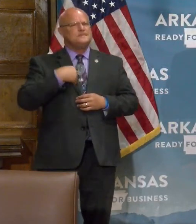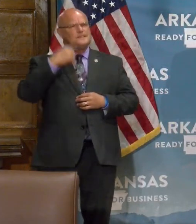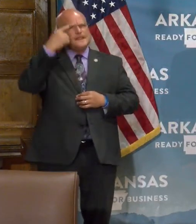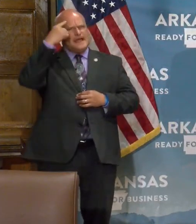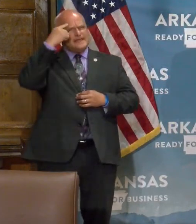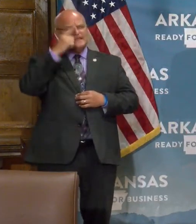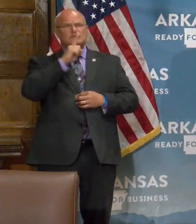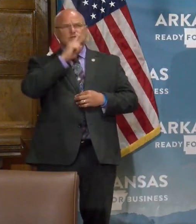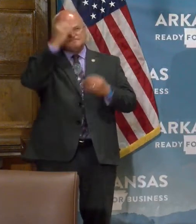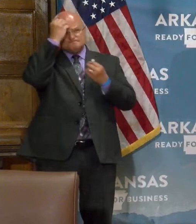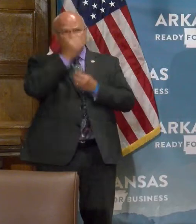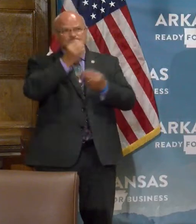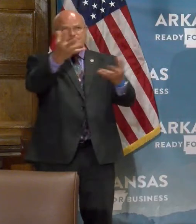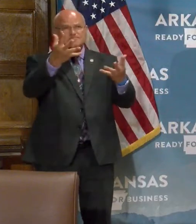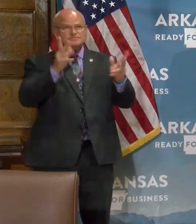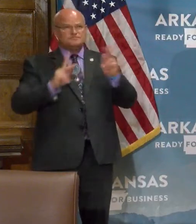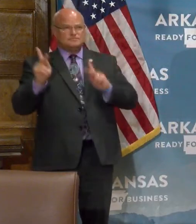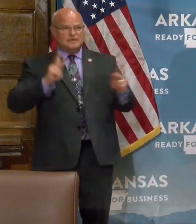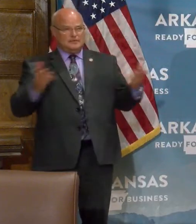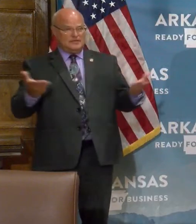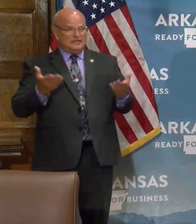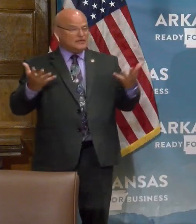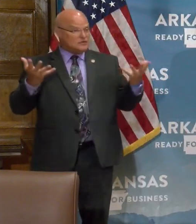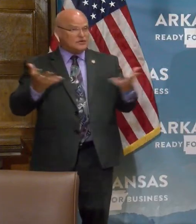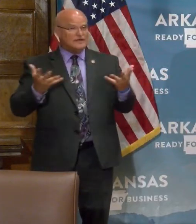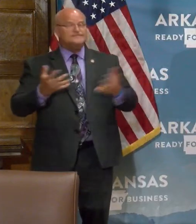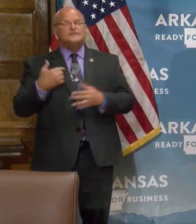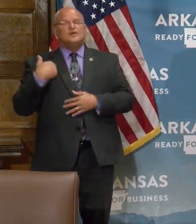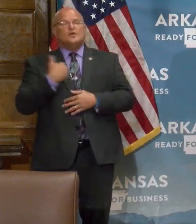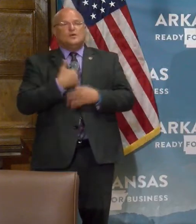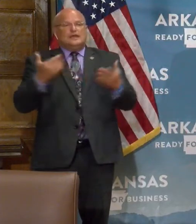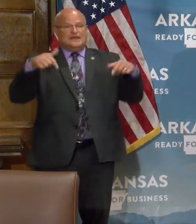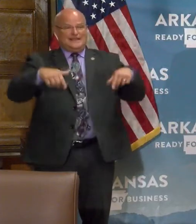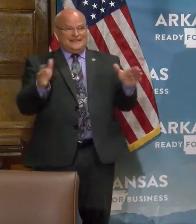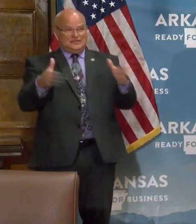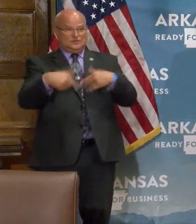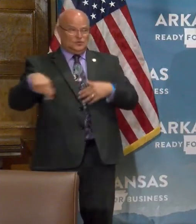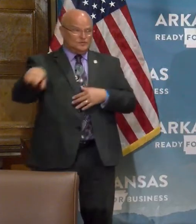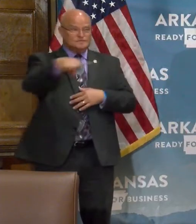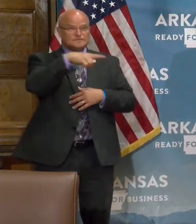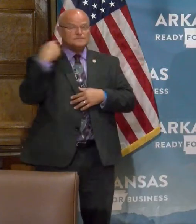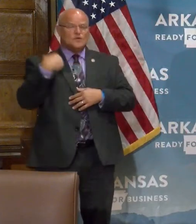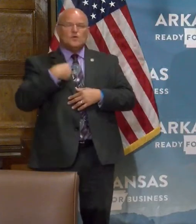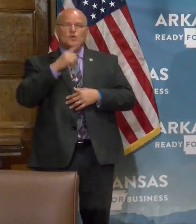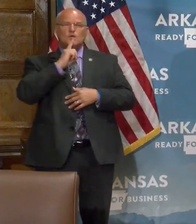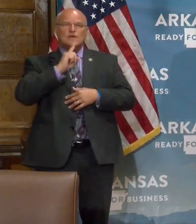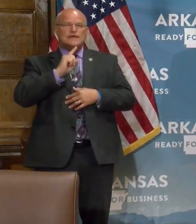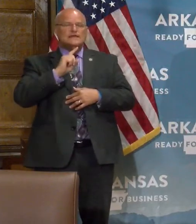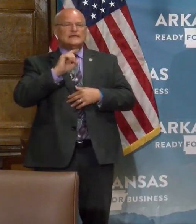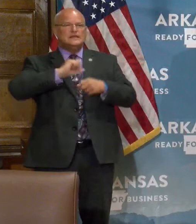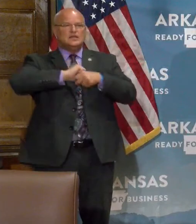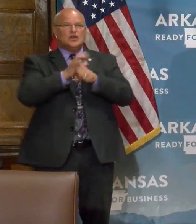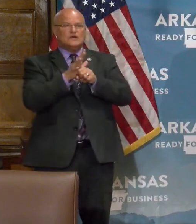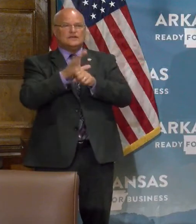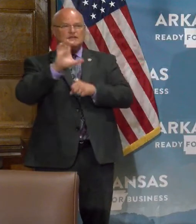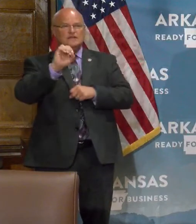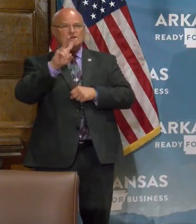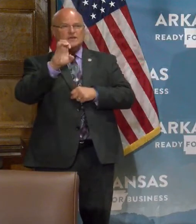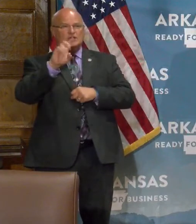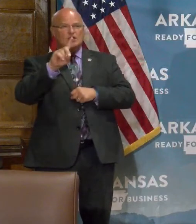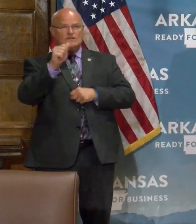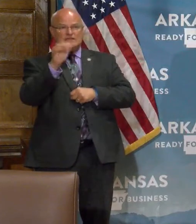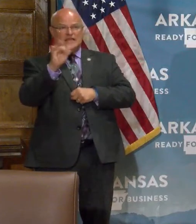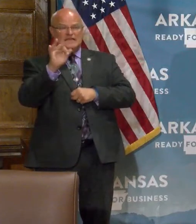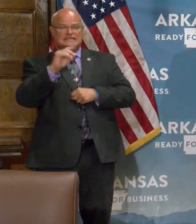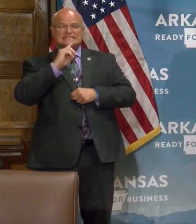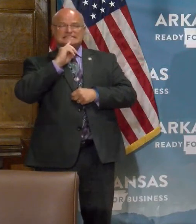main message for Arkansans is that we here in this room take COVID-19 very seriously,